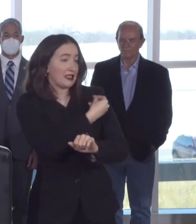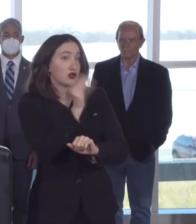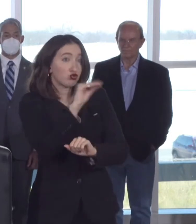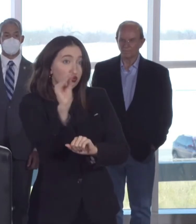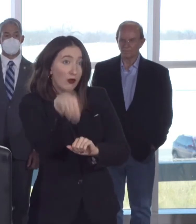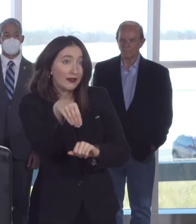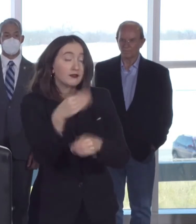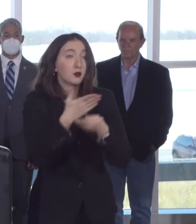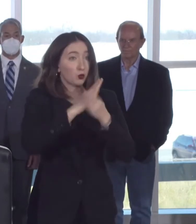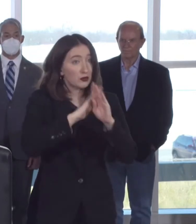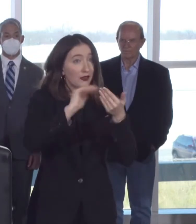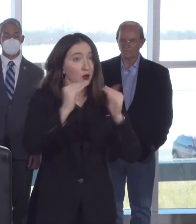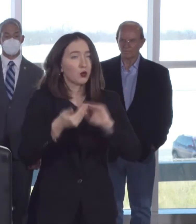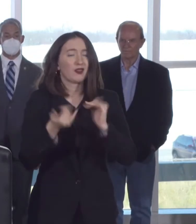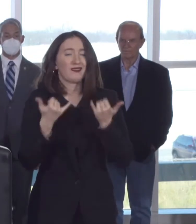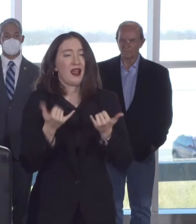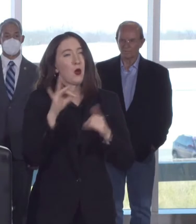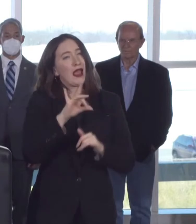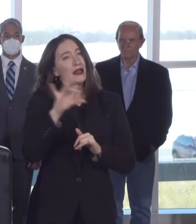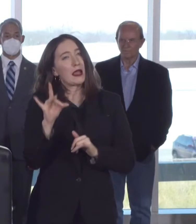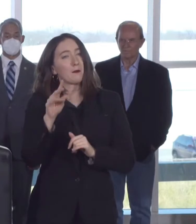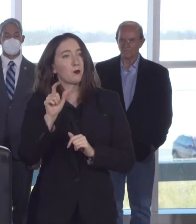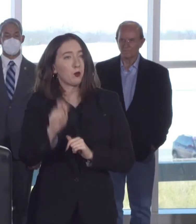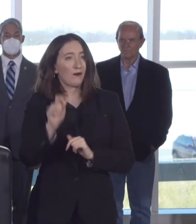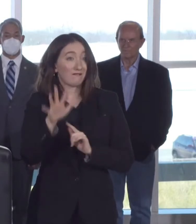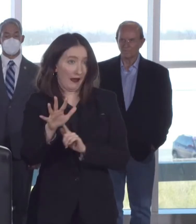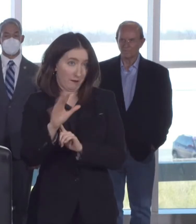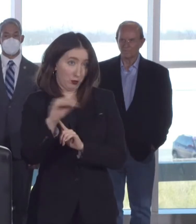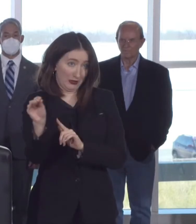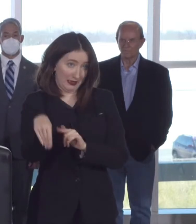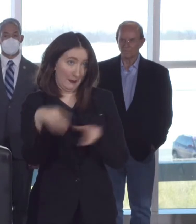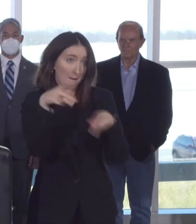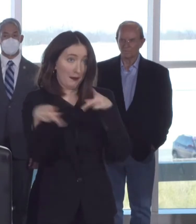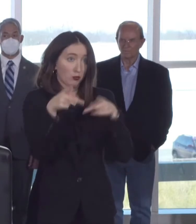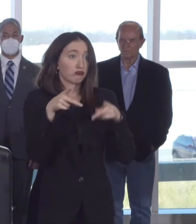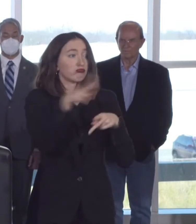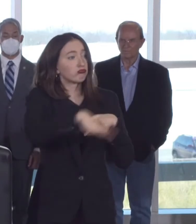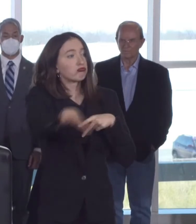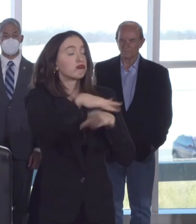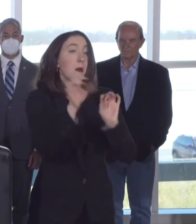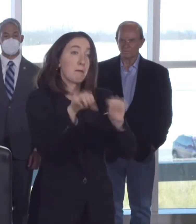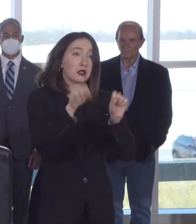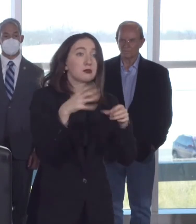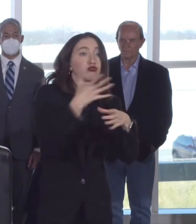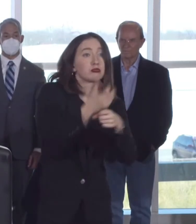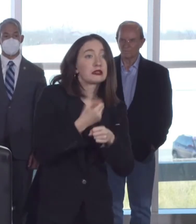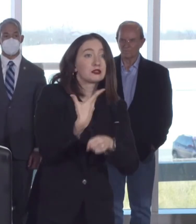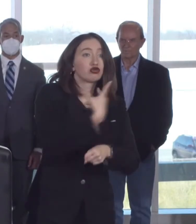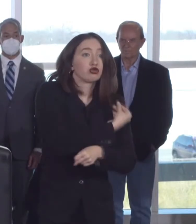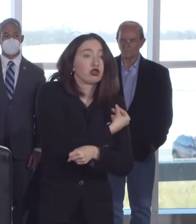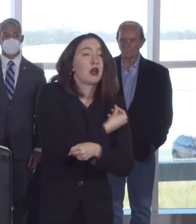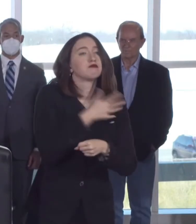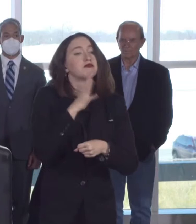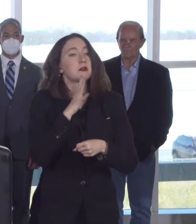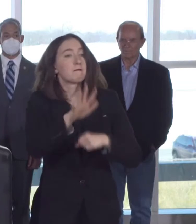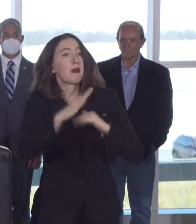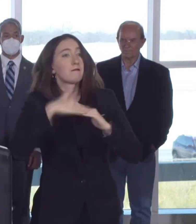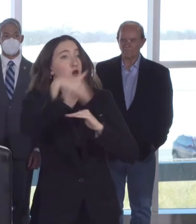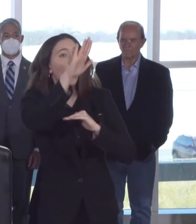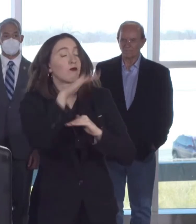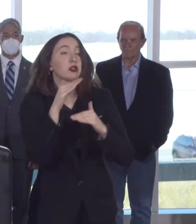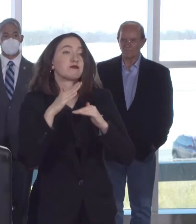community, we're now showing that 88.5% of individuals, eligible individuals 5 and older, have received at least 1